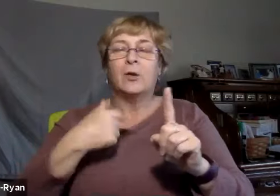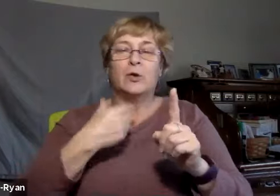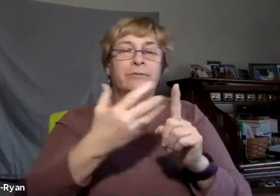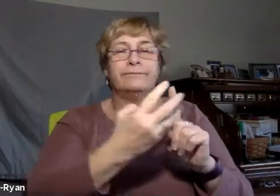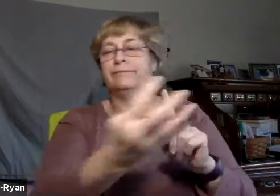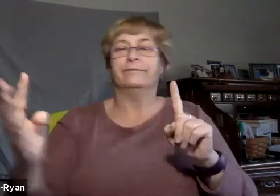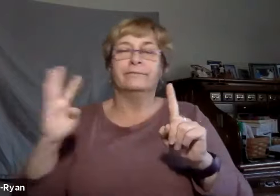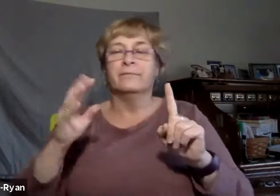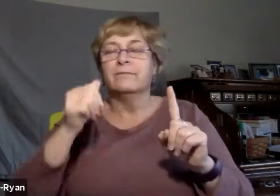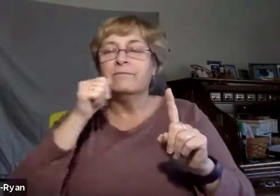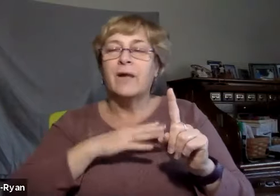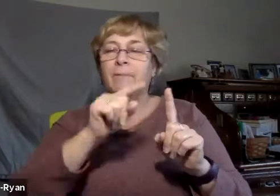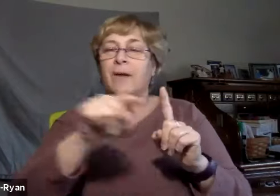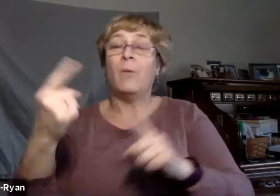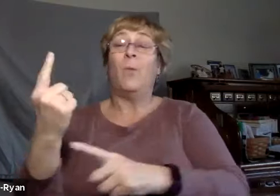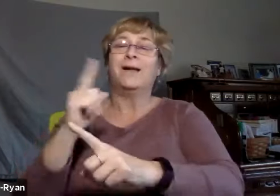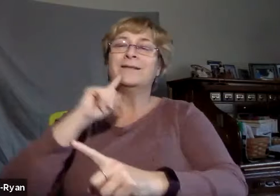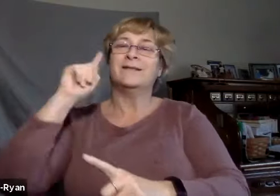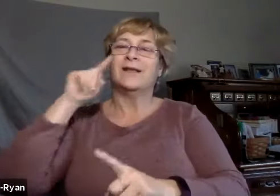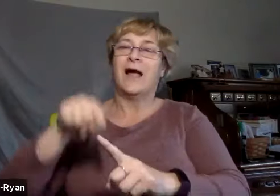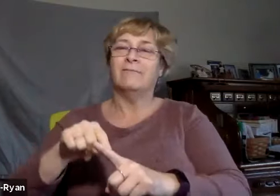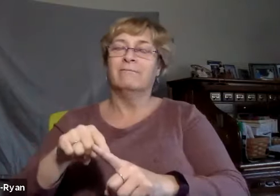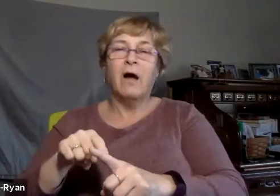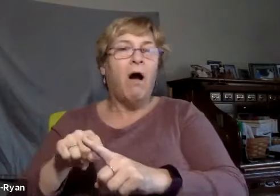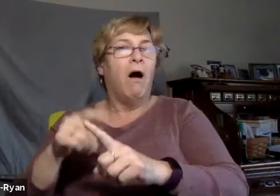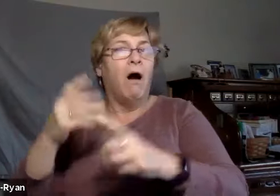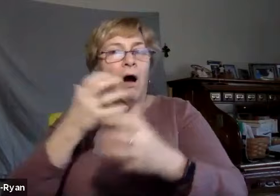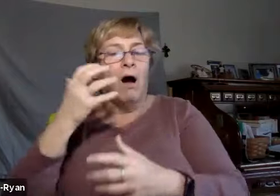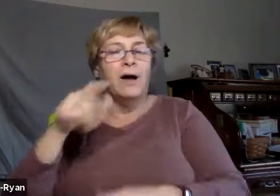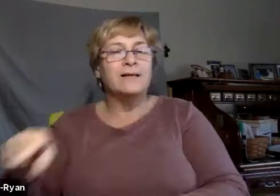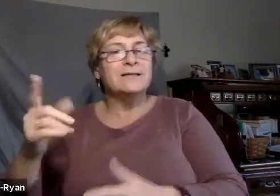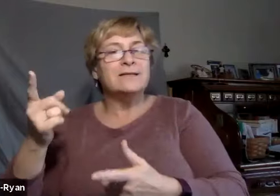Recently on the show, they had a group of women and one of them was deaf.